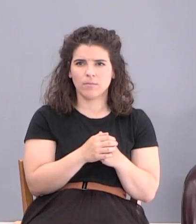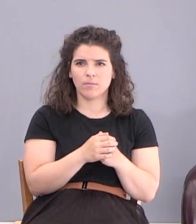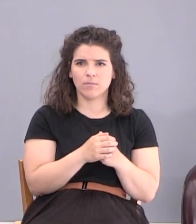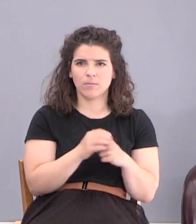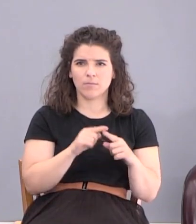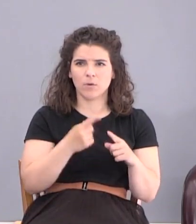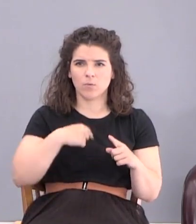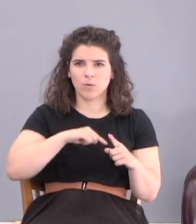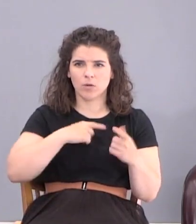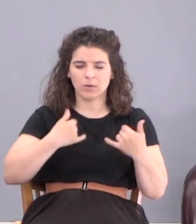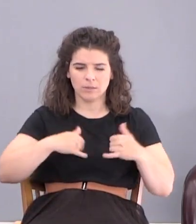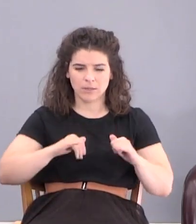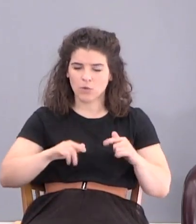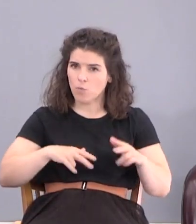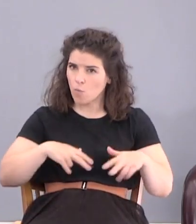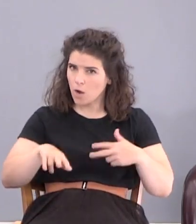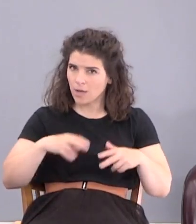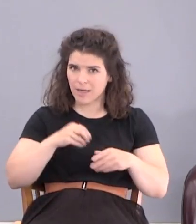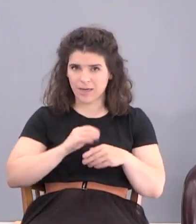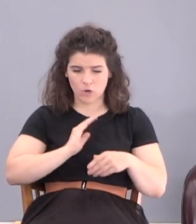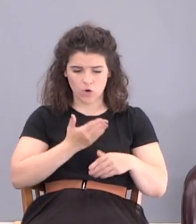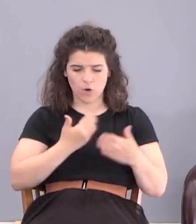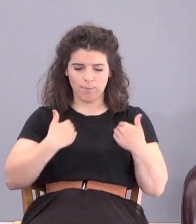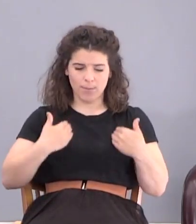But we're still walking around in this body, aren't we?